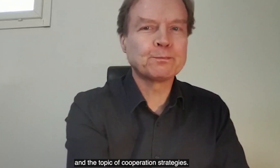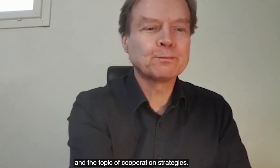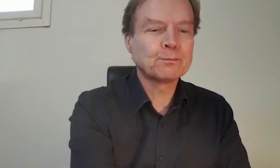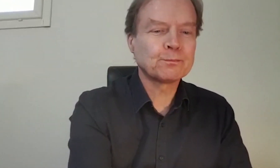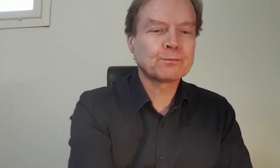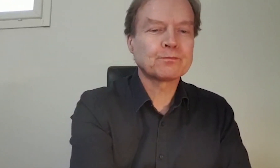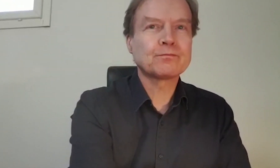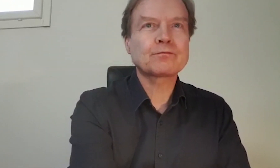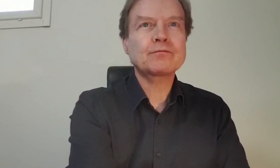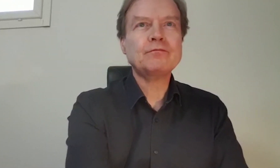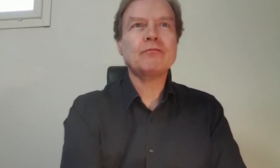strategies.